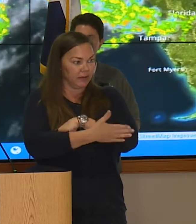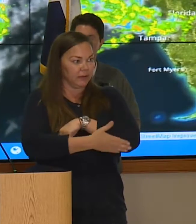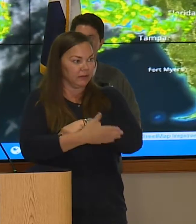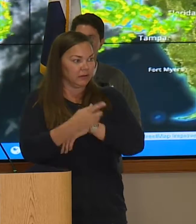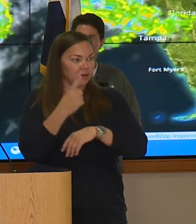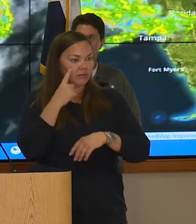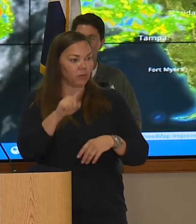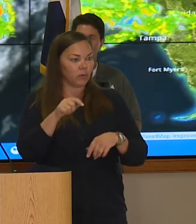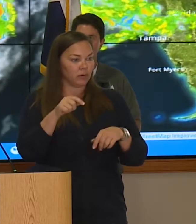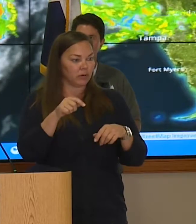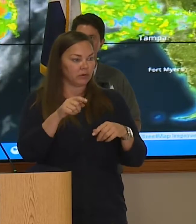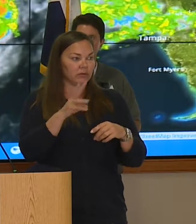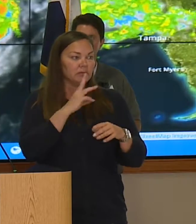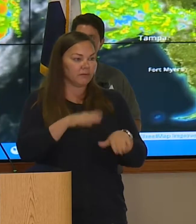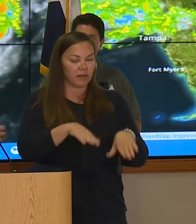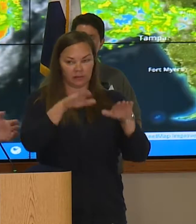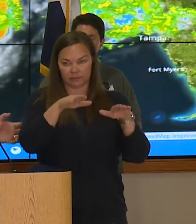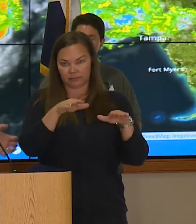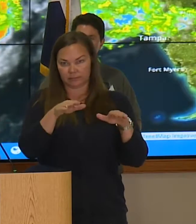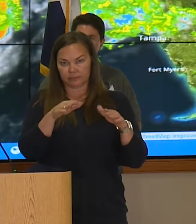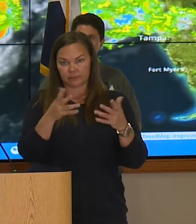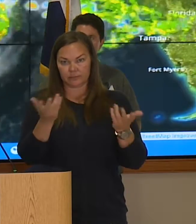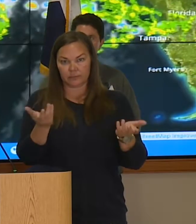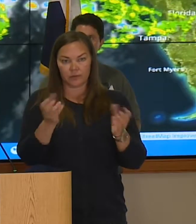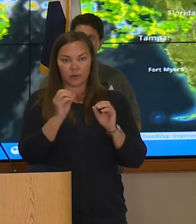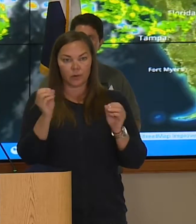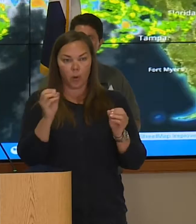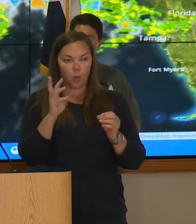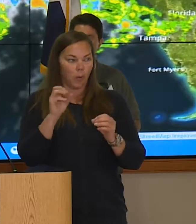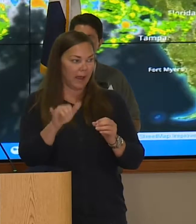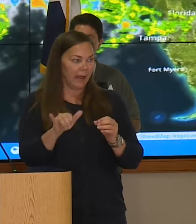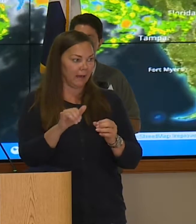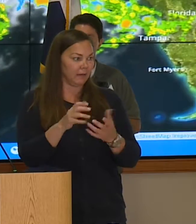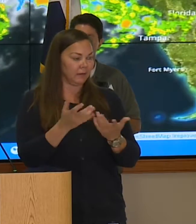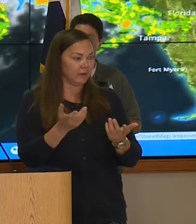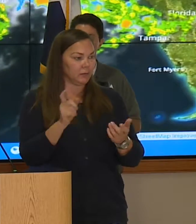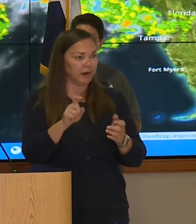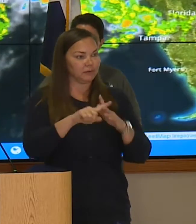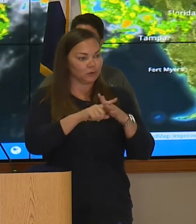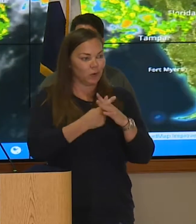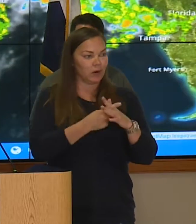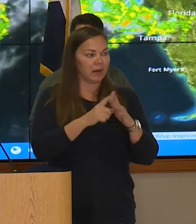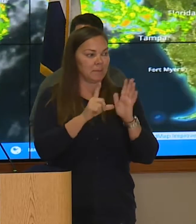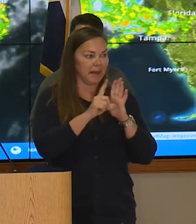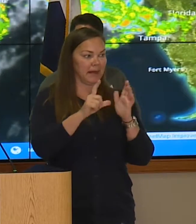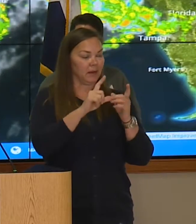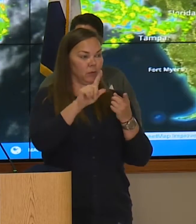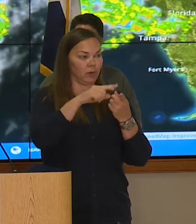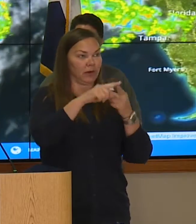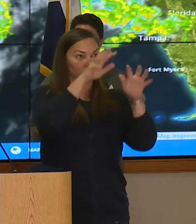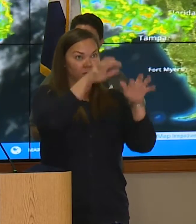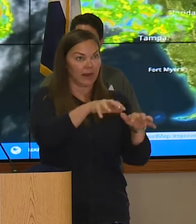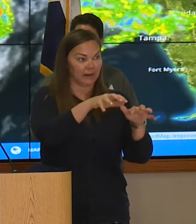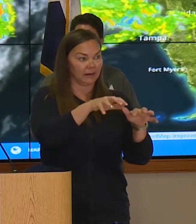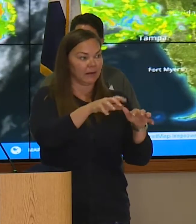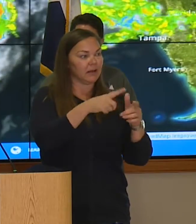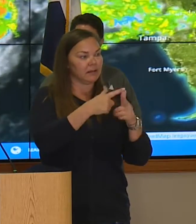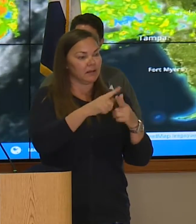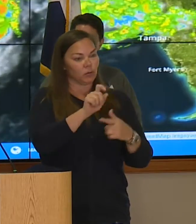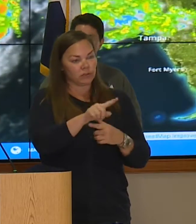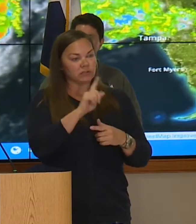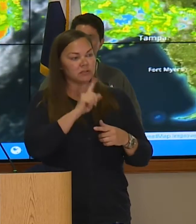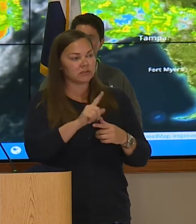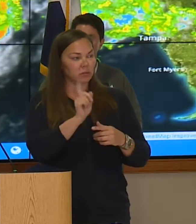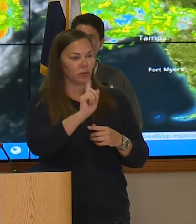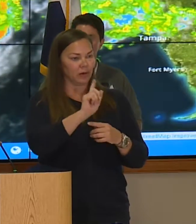of flood that we're dealing with. There's just no way. We would have had to have started immediately when the rain started, and then the question